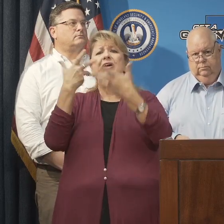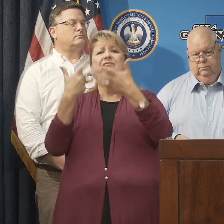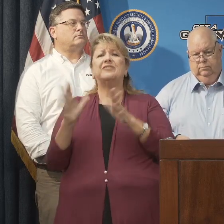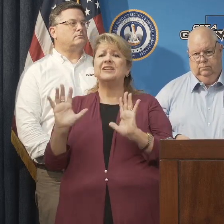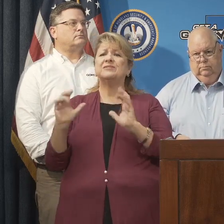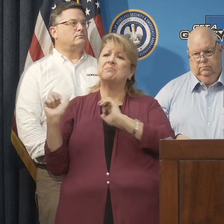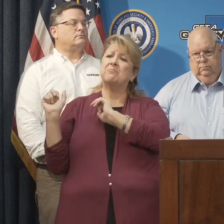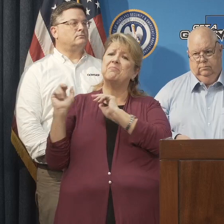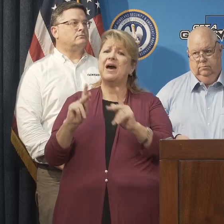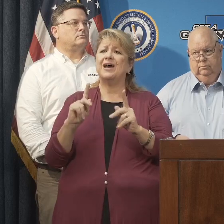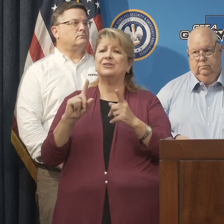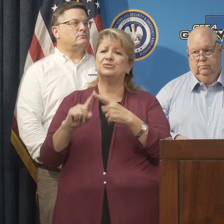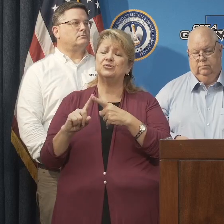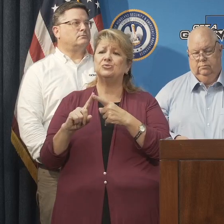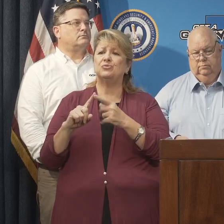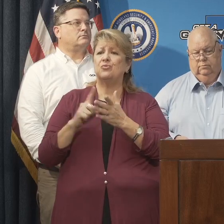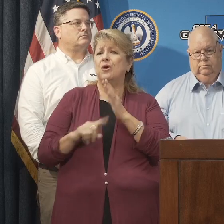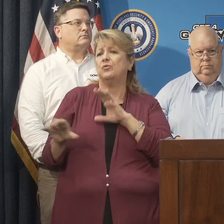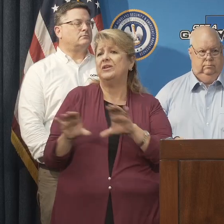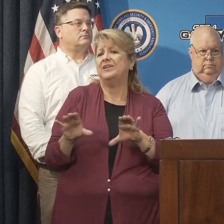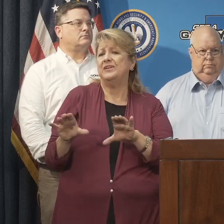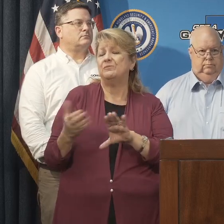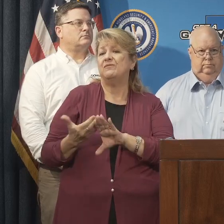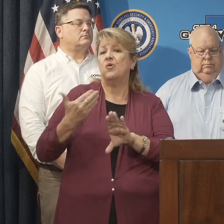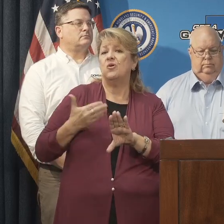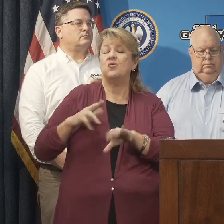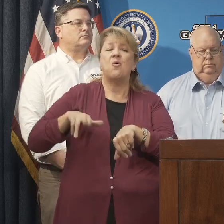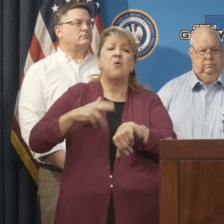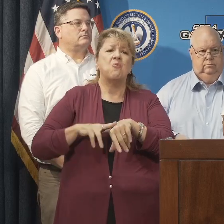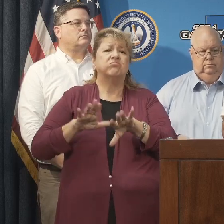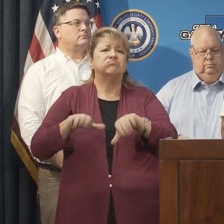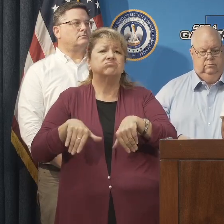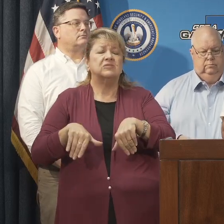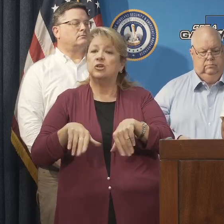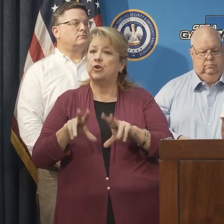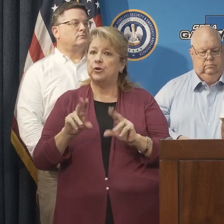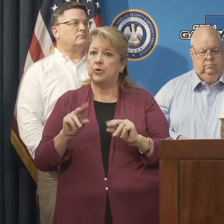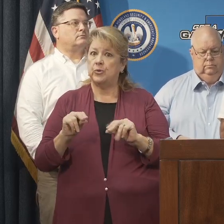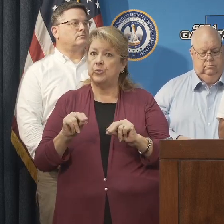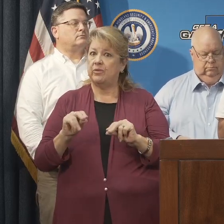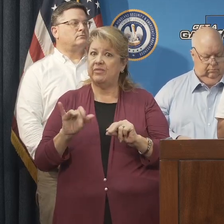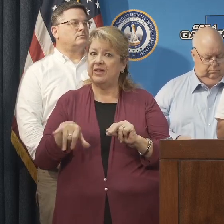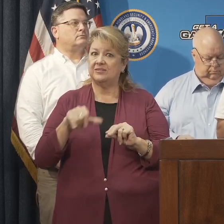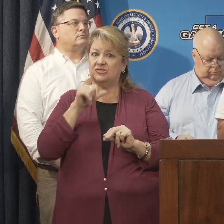can return to behavior as normal. That is not the case.